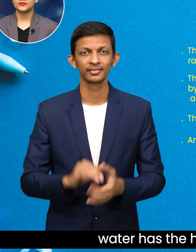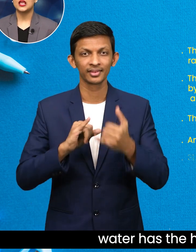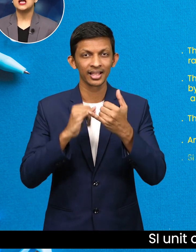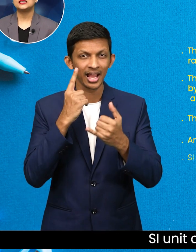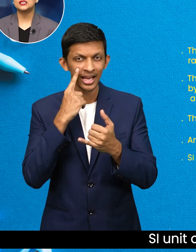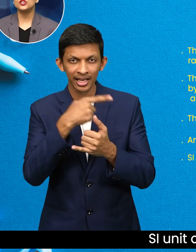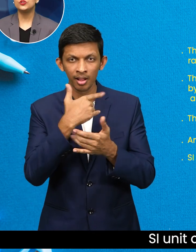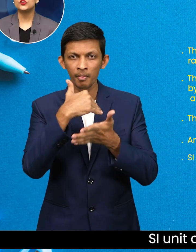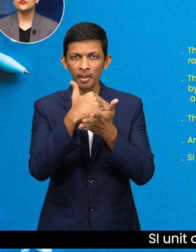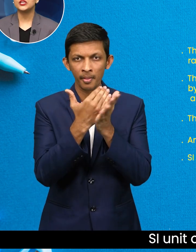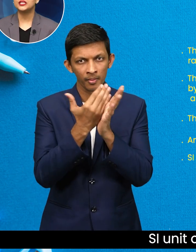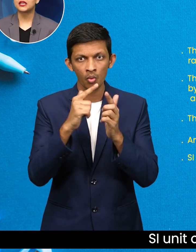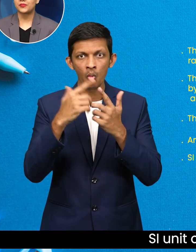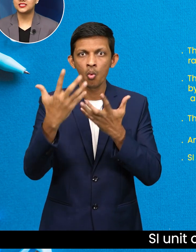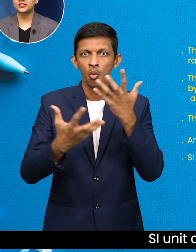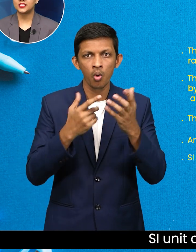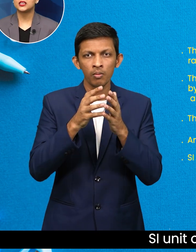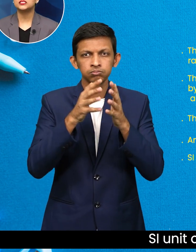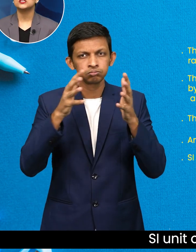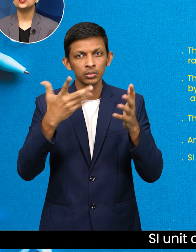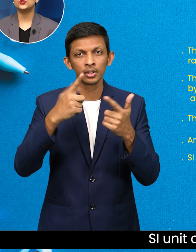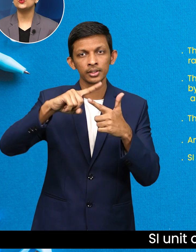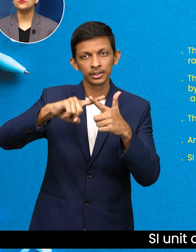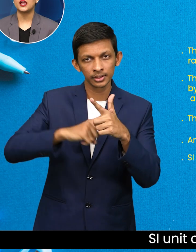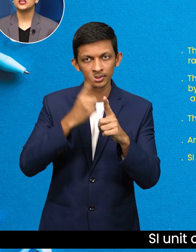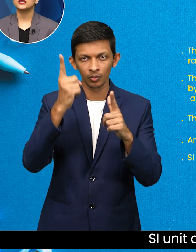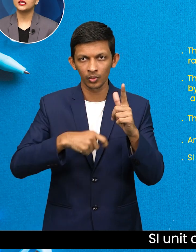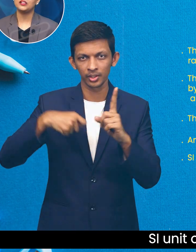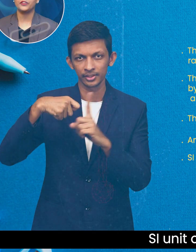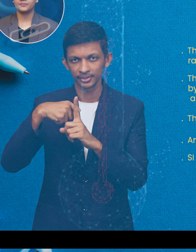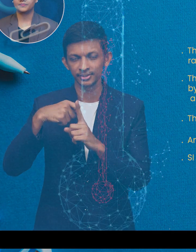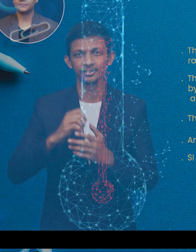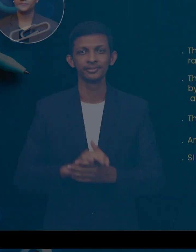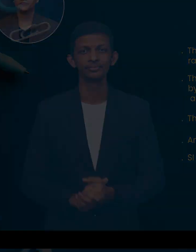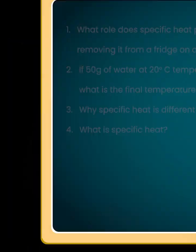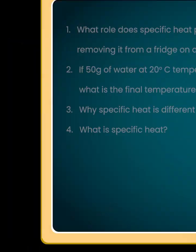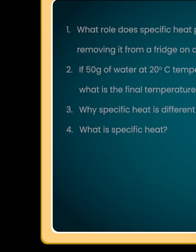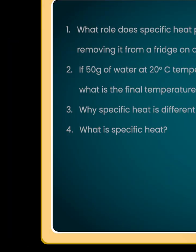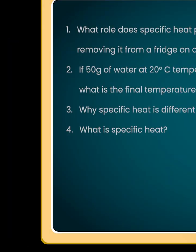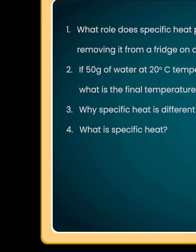capacity. SI unit of heat capacity is Joule by Kelvin.